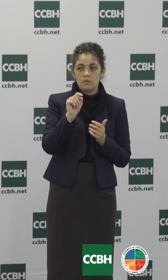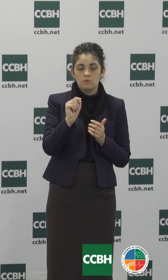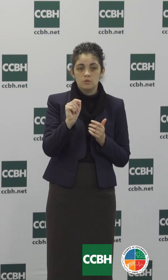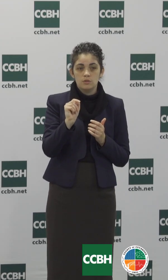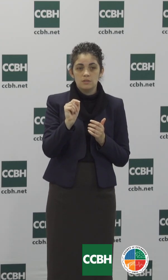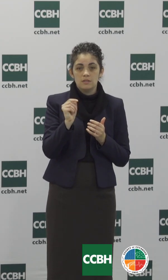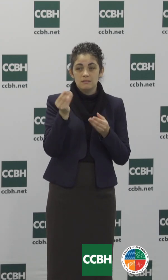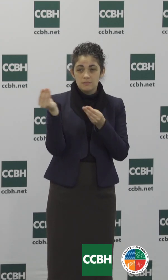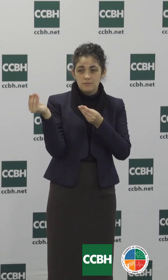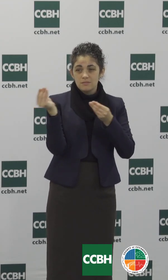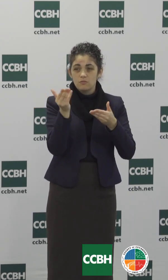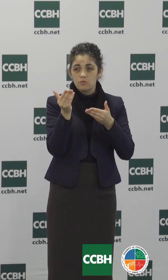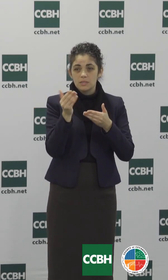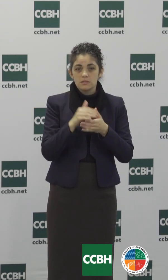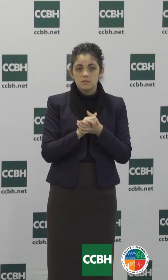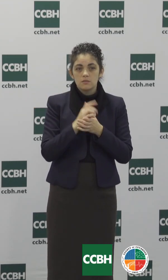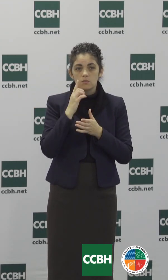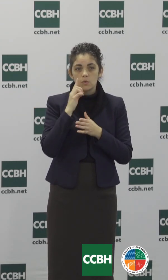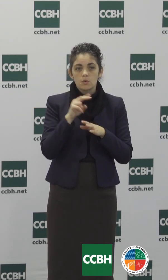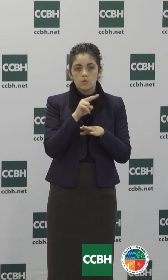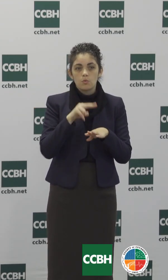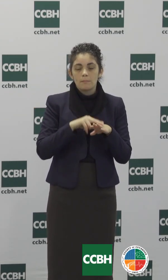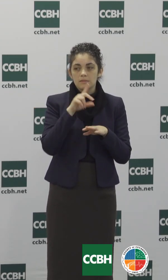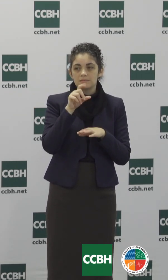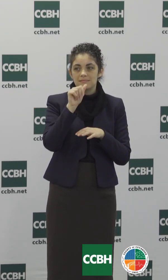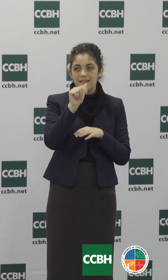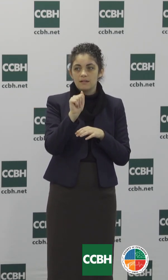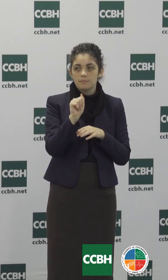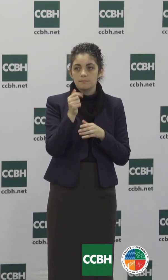us information on our usual data